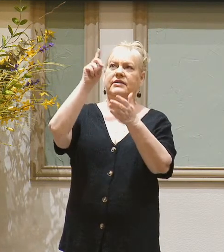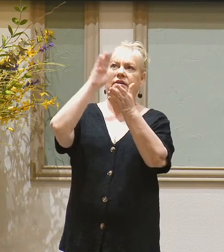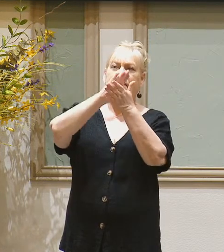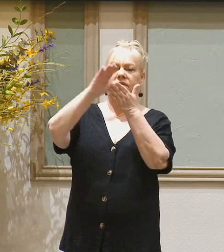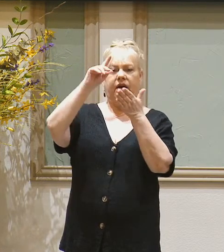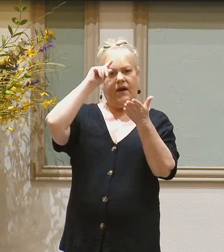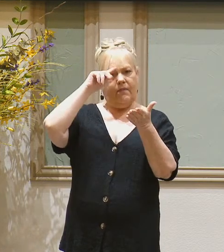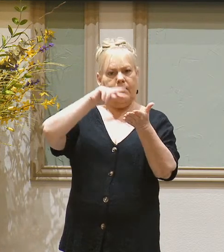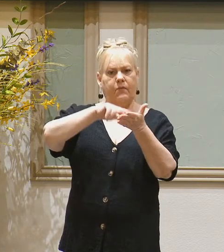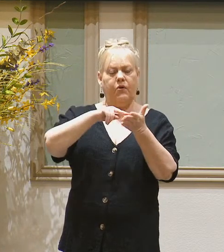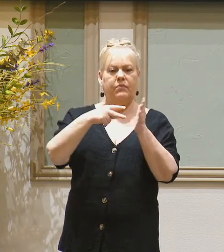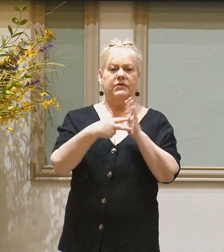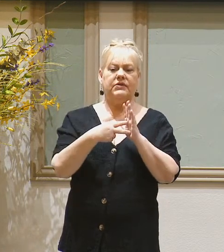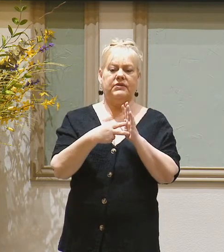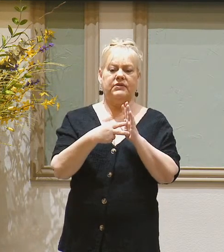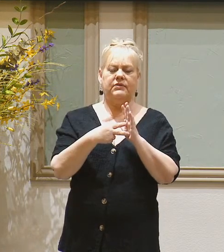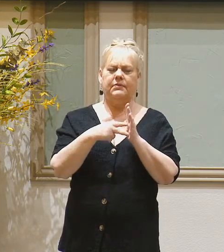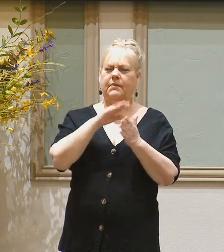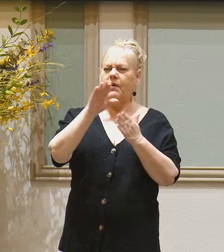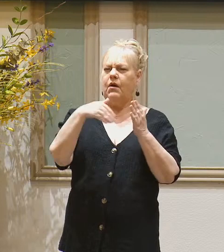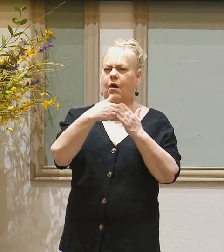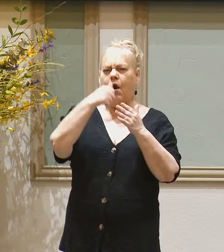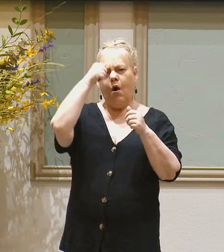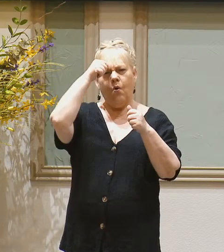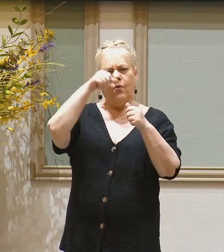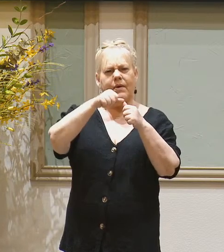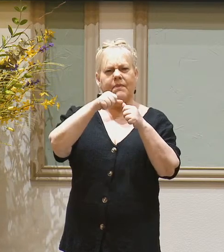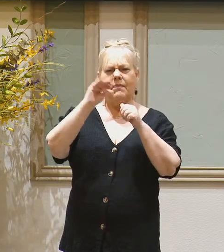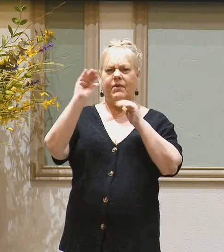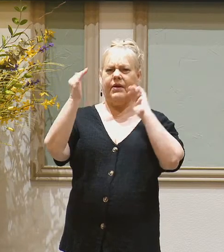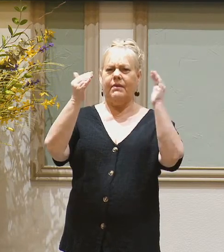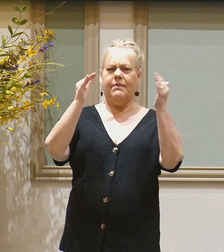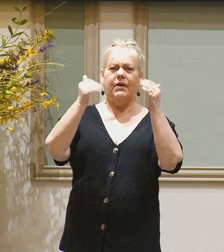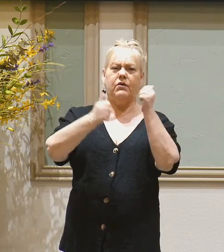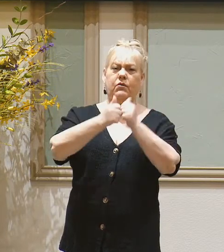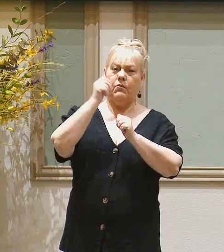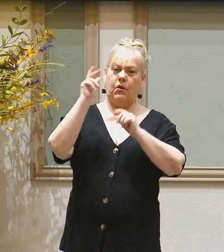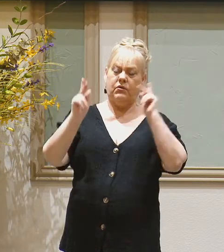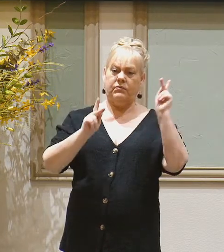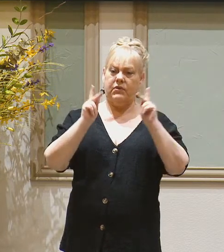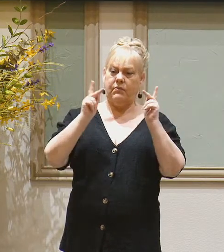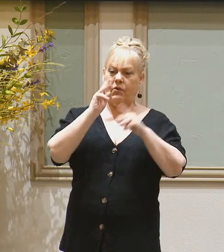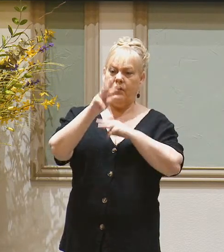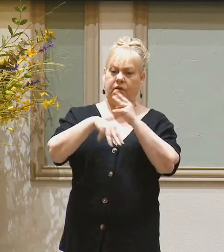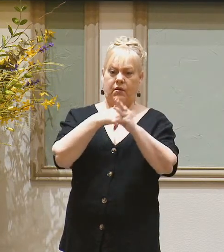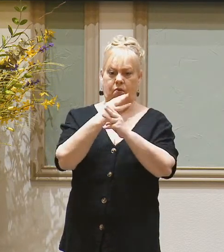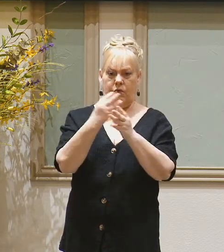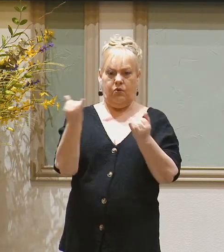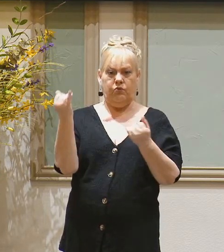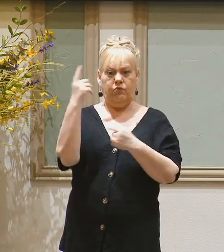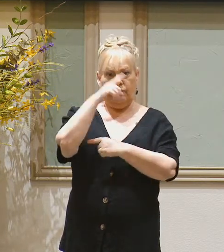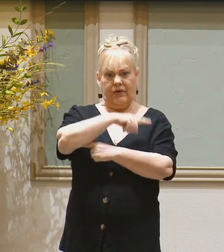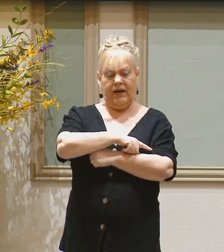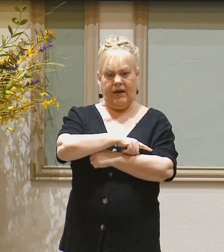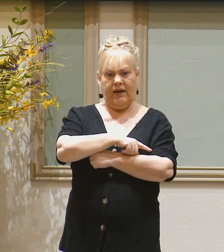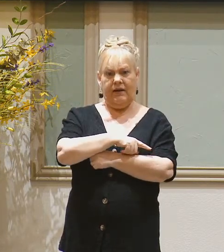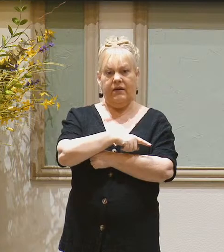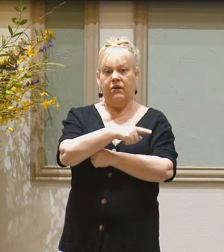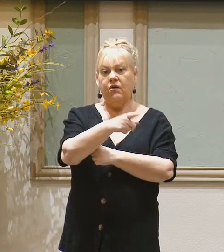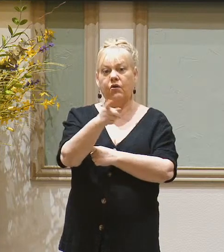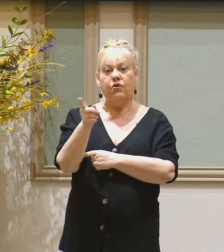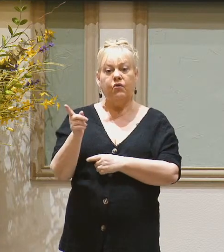purposes. May we all remember that in comparison to most people in the world today, you and